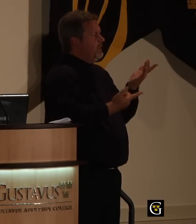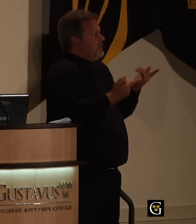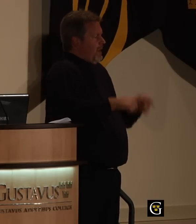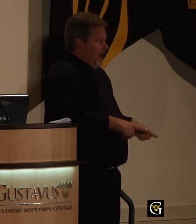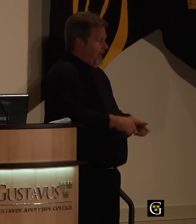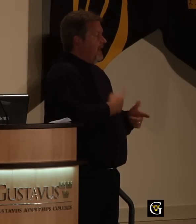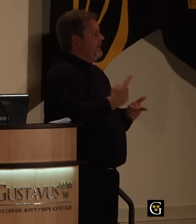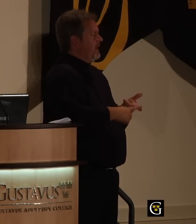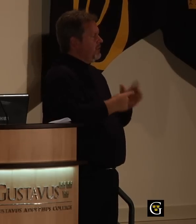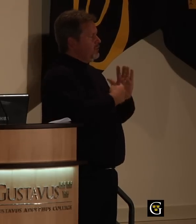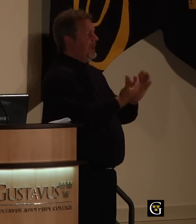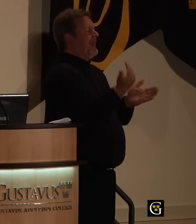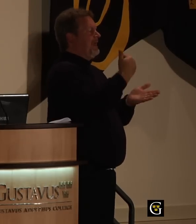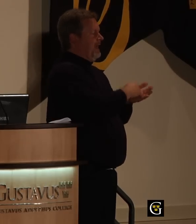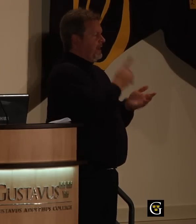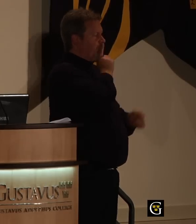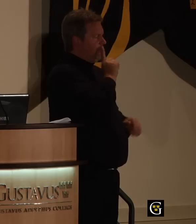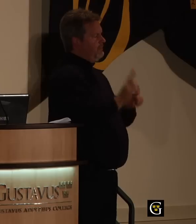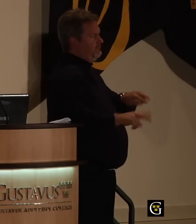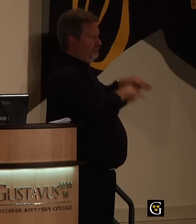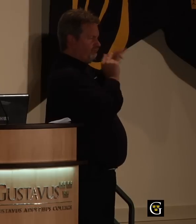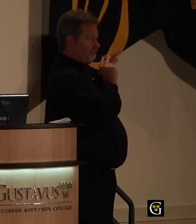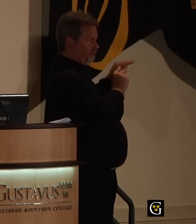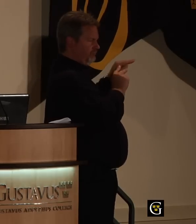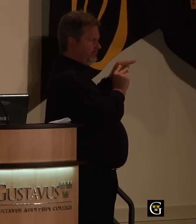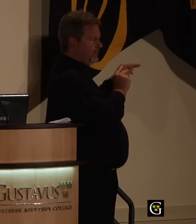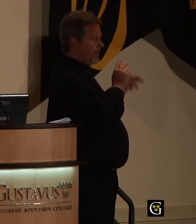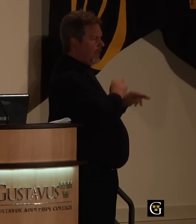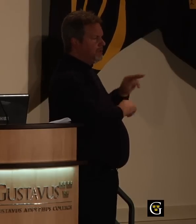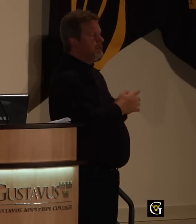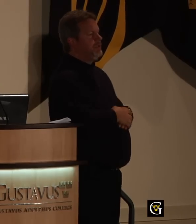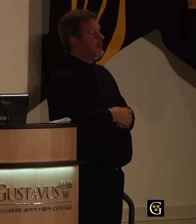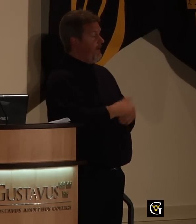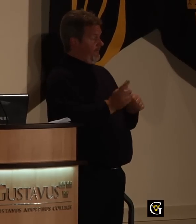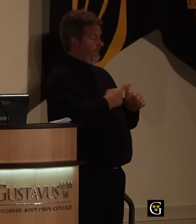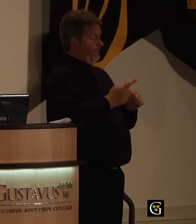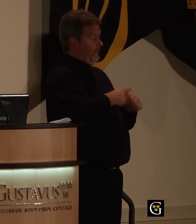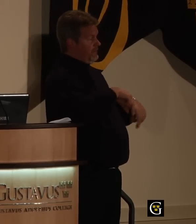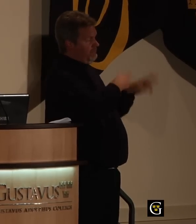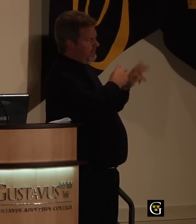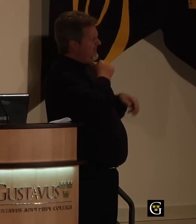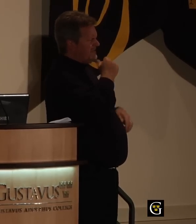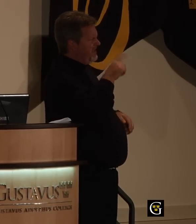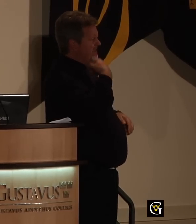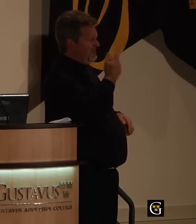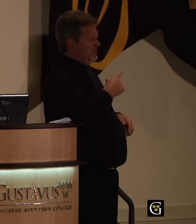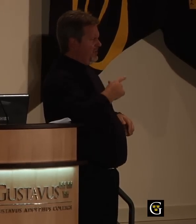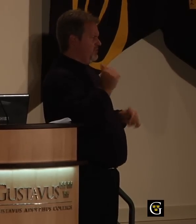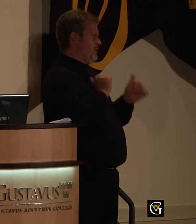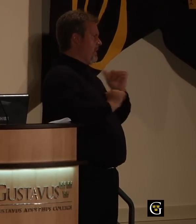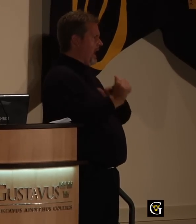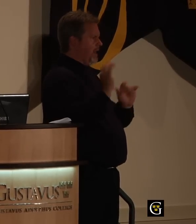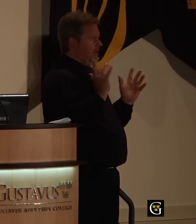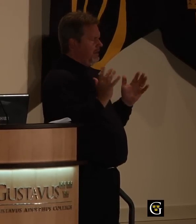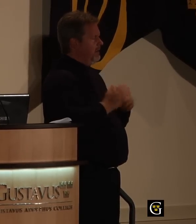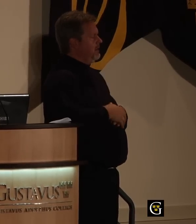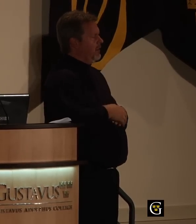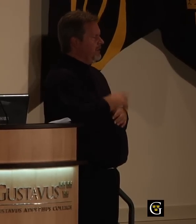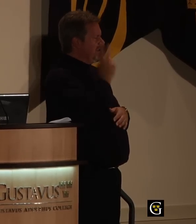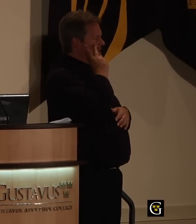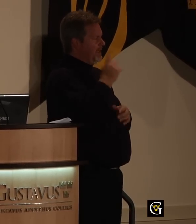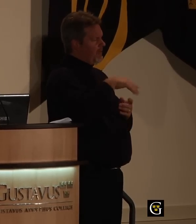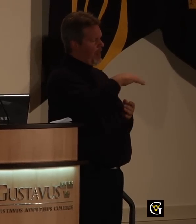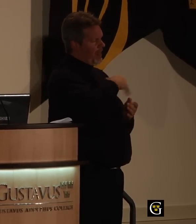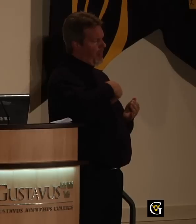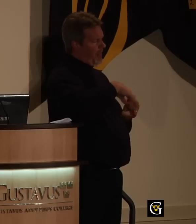so you can really look at it. So at first glance, it doesn't look incredibly dramatic, but you can see the mouse running around in a circle.